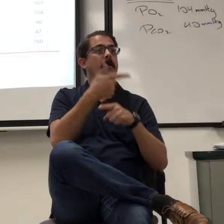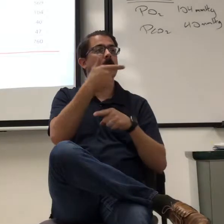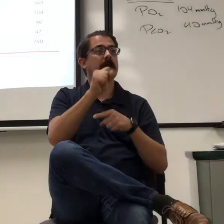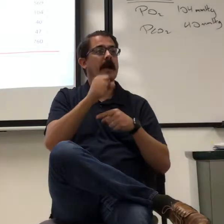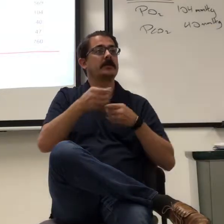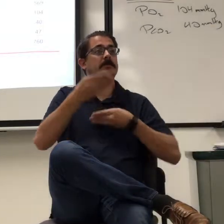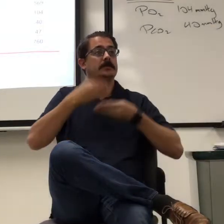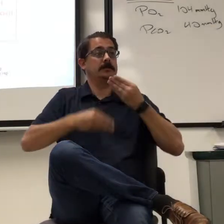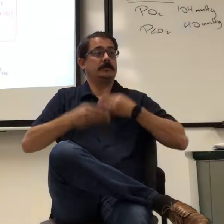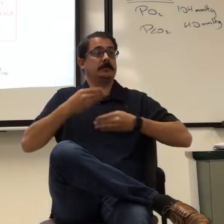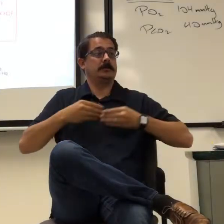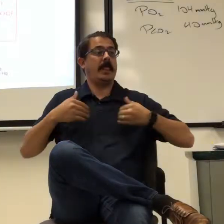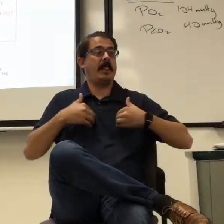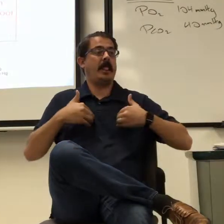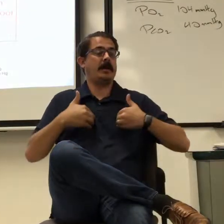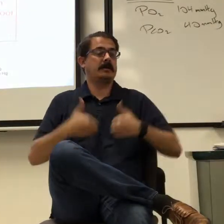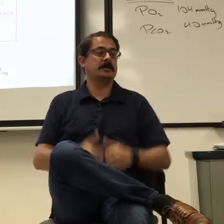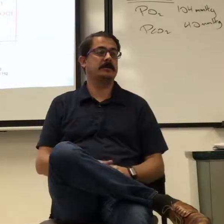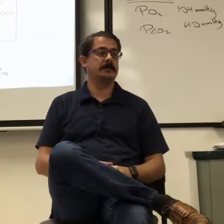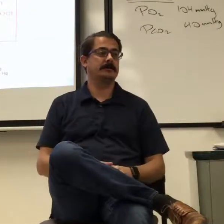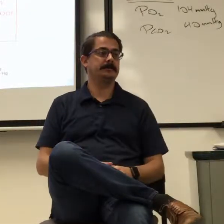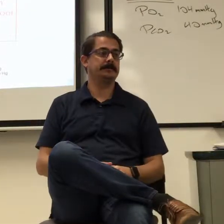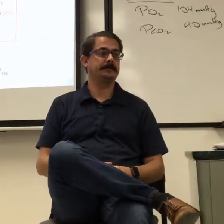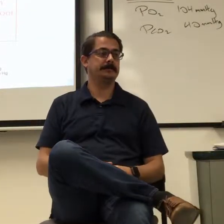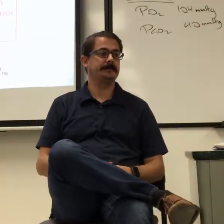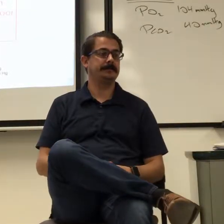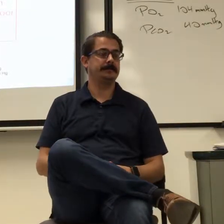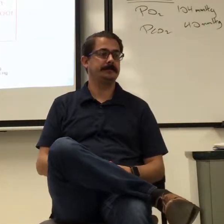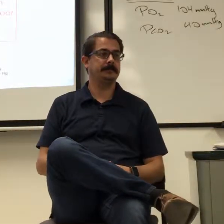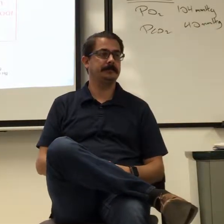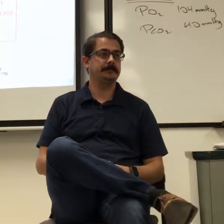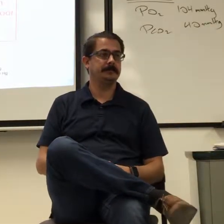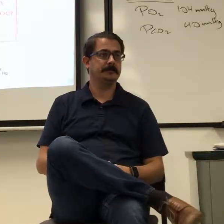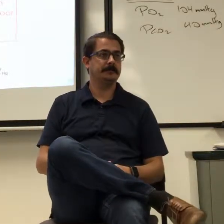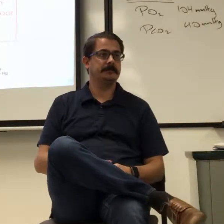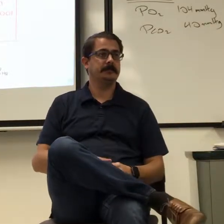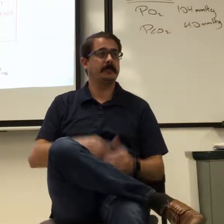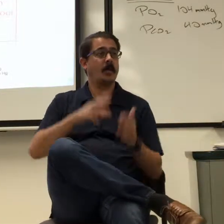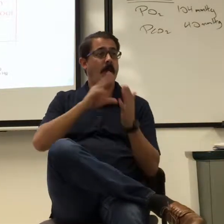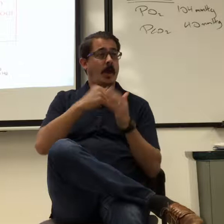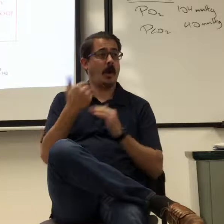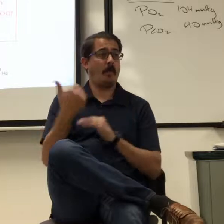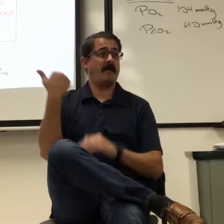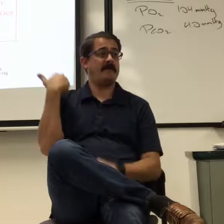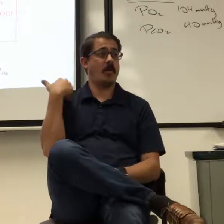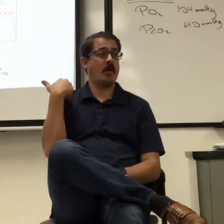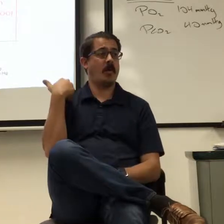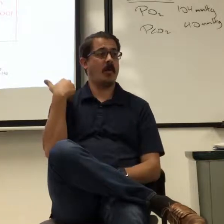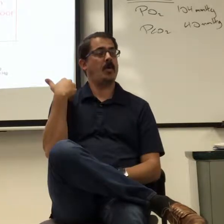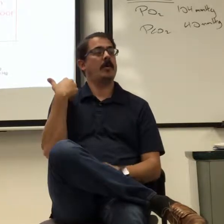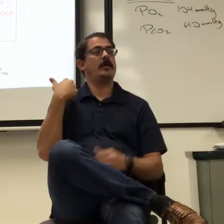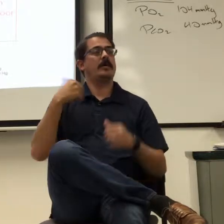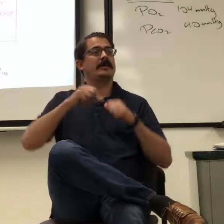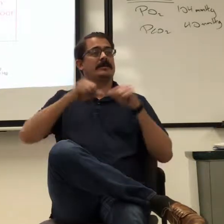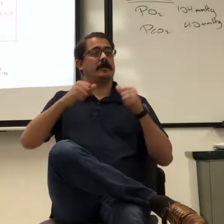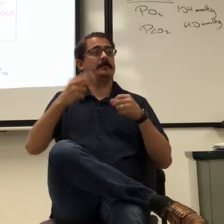lung. Now, what we learned before is that the system uses a circulatory